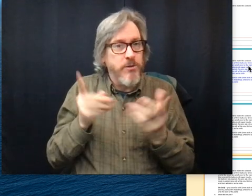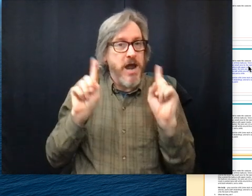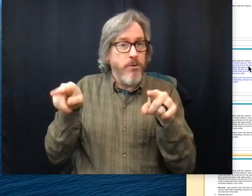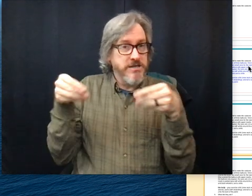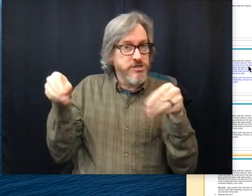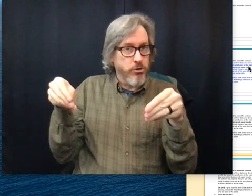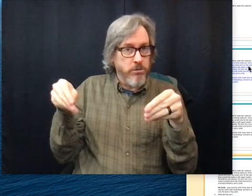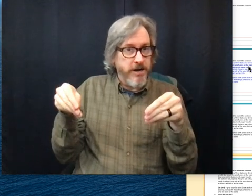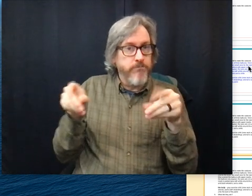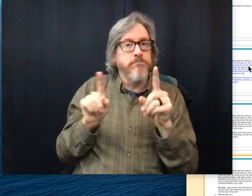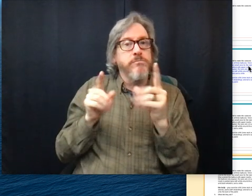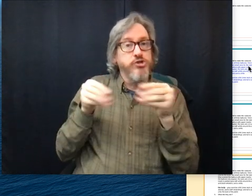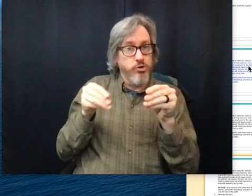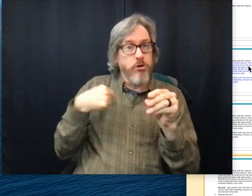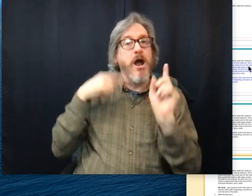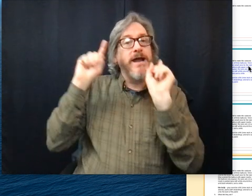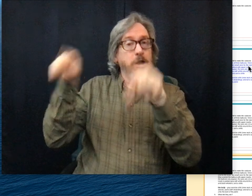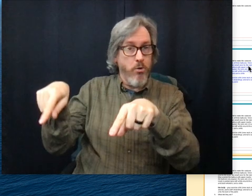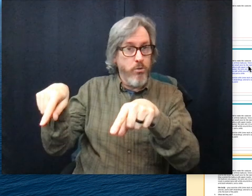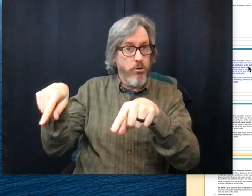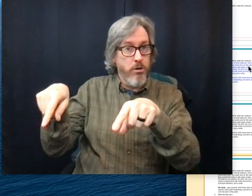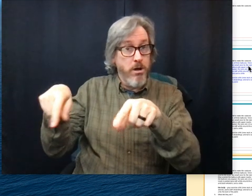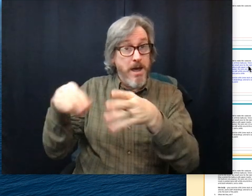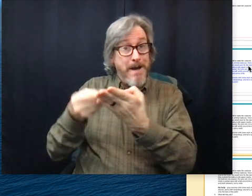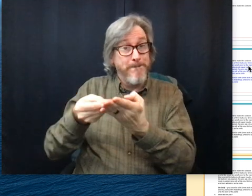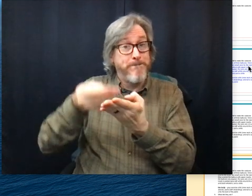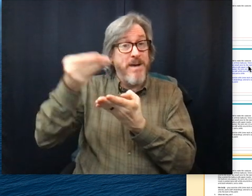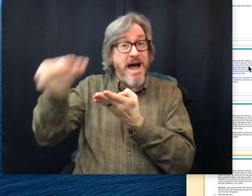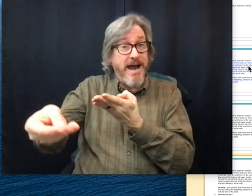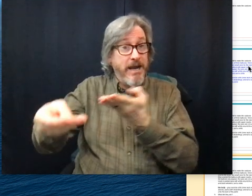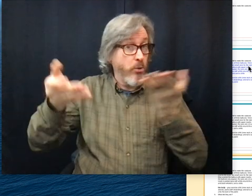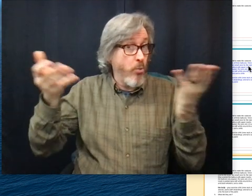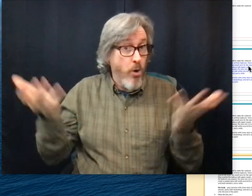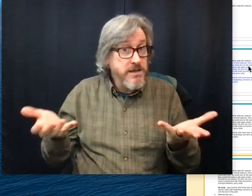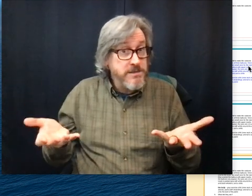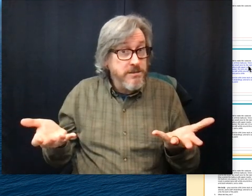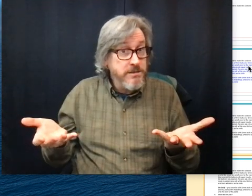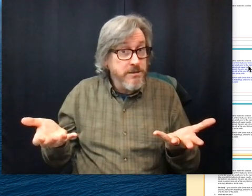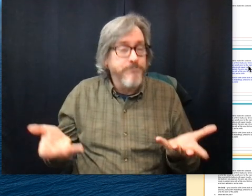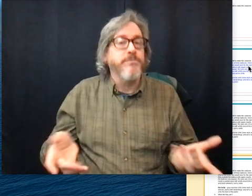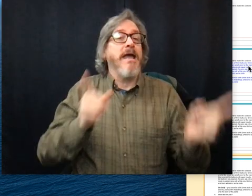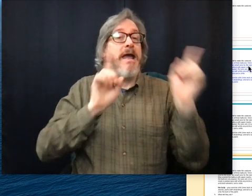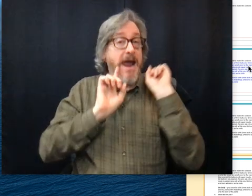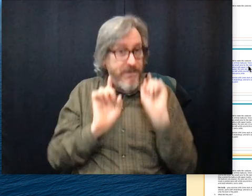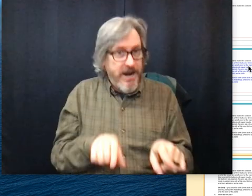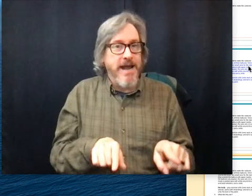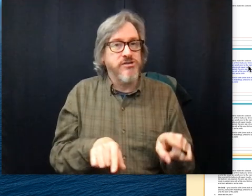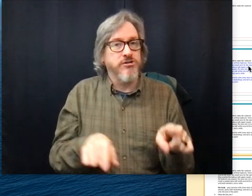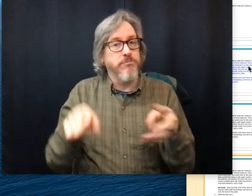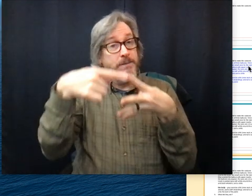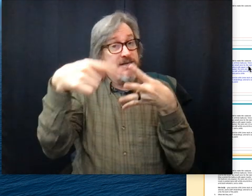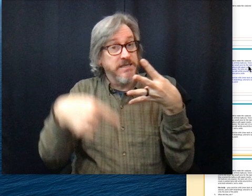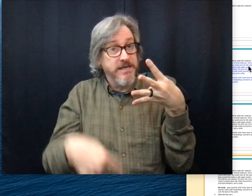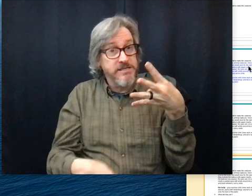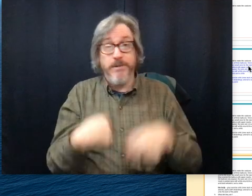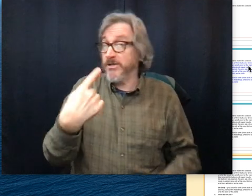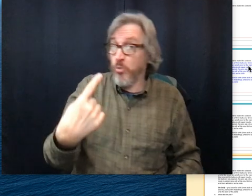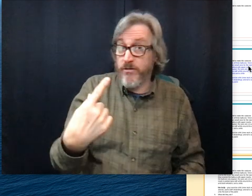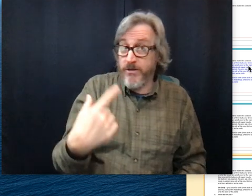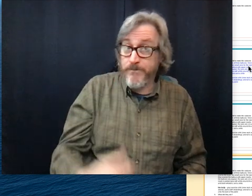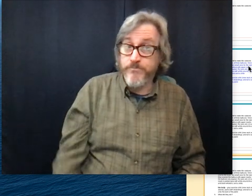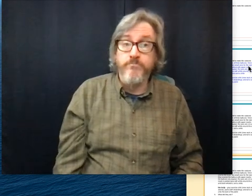So if I went to the store, right? Store, I go, buy what? And then I answer. Maybe it's a